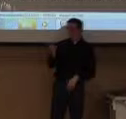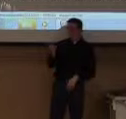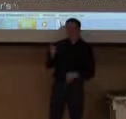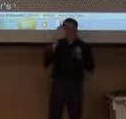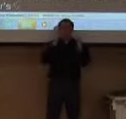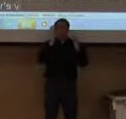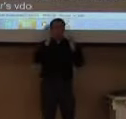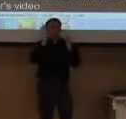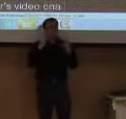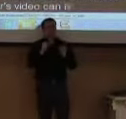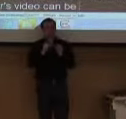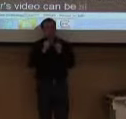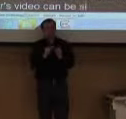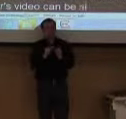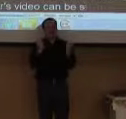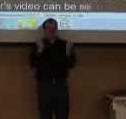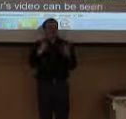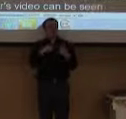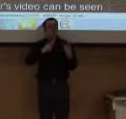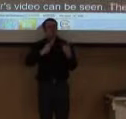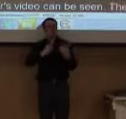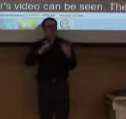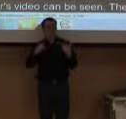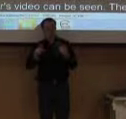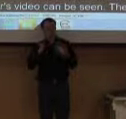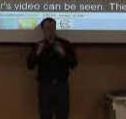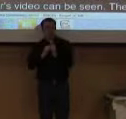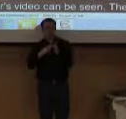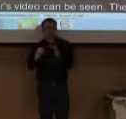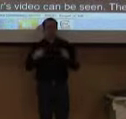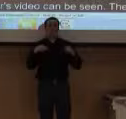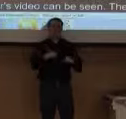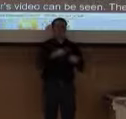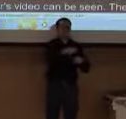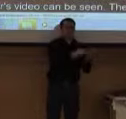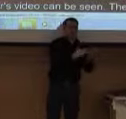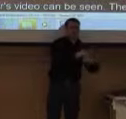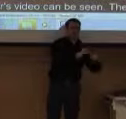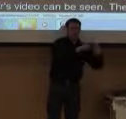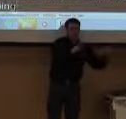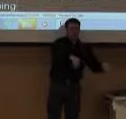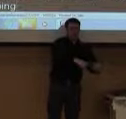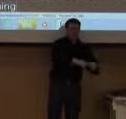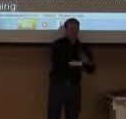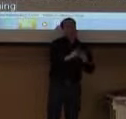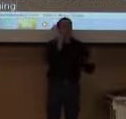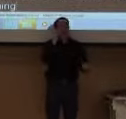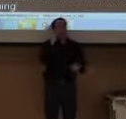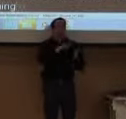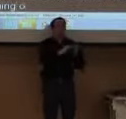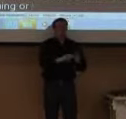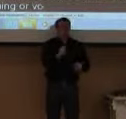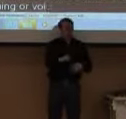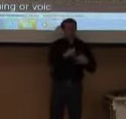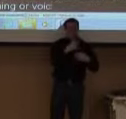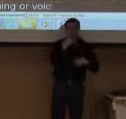can maintain signing, voice, or chat to communicate with the student. But if the student needs to tell the tutor something while